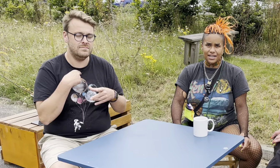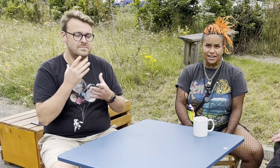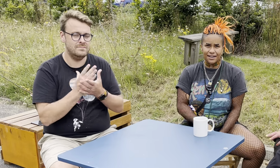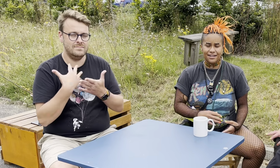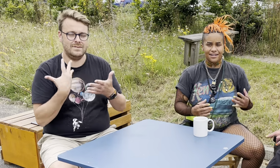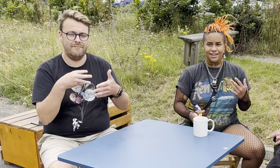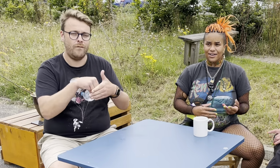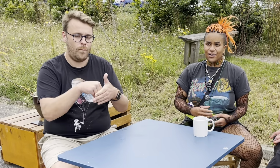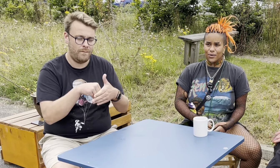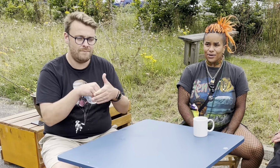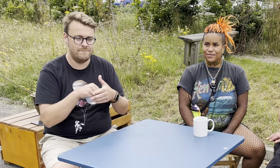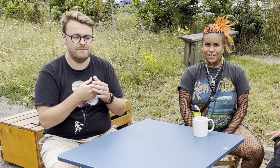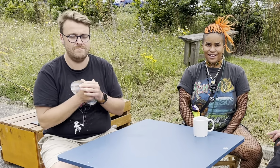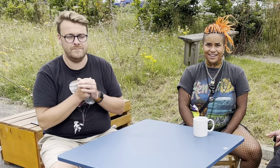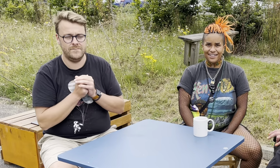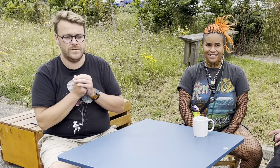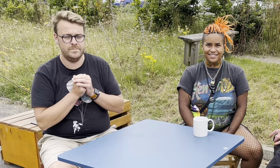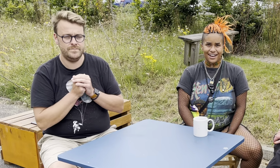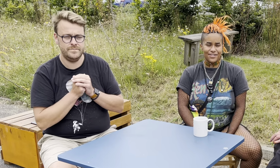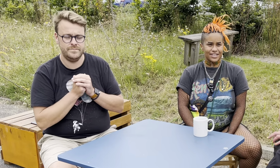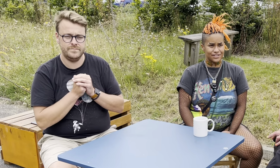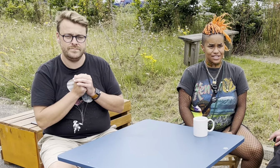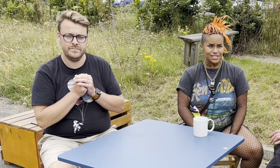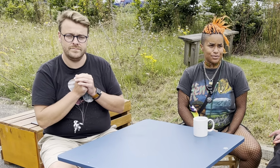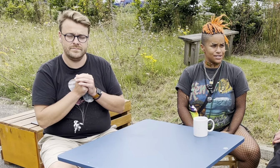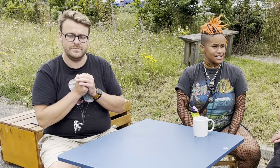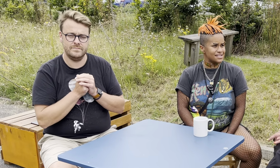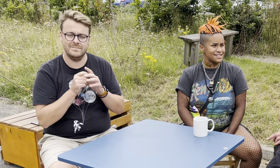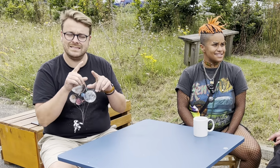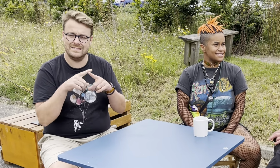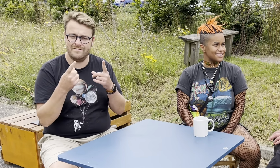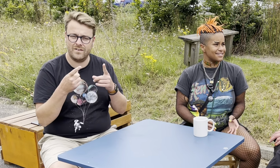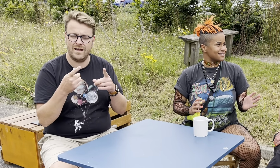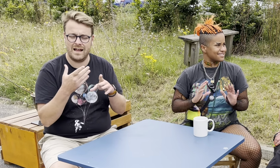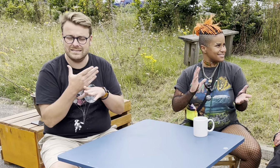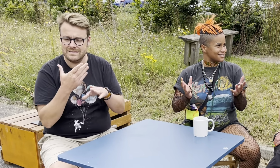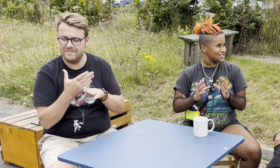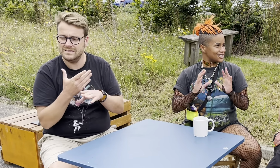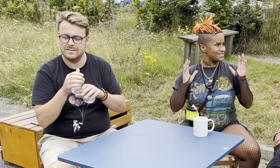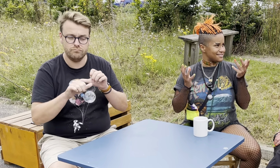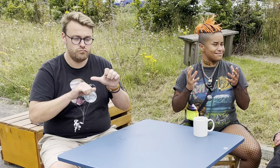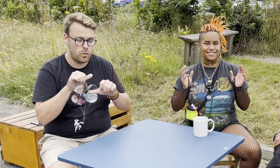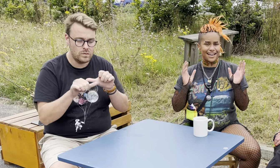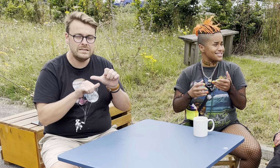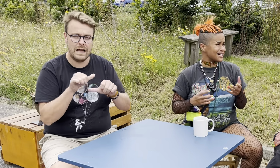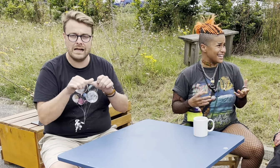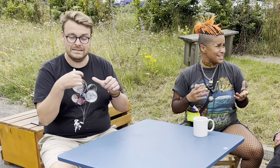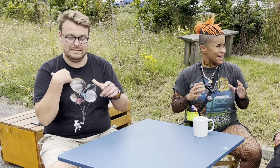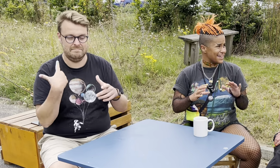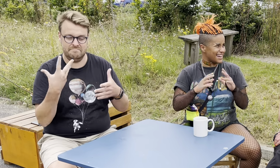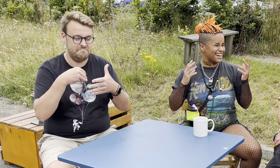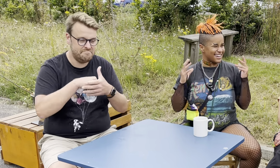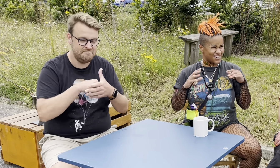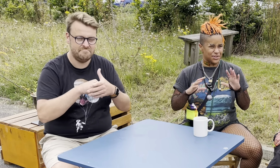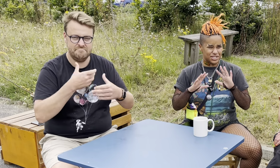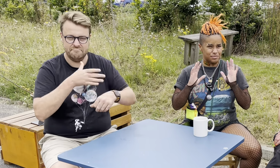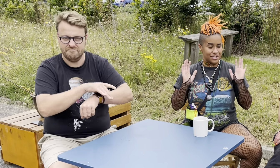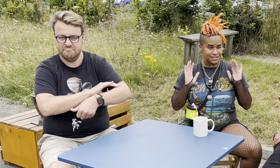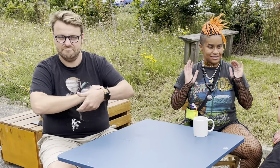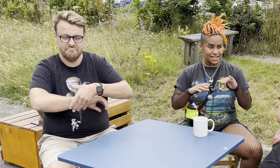in all of the kind of activities and processes, just getting stuck in anyway. Like, I've not just been sitting back